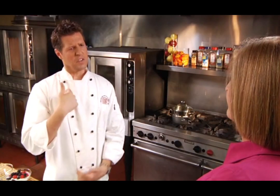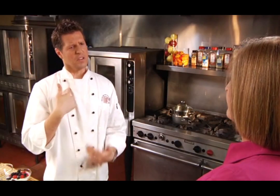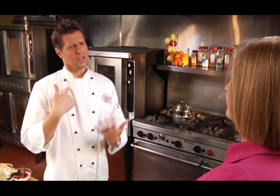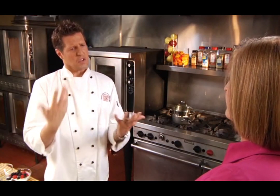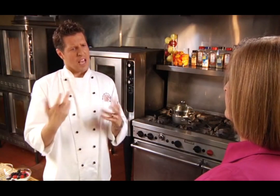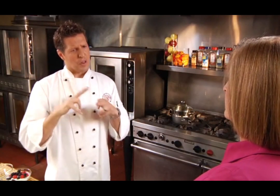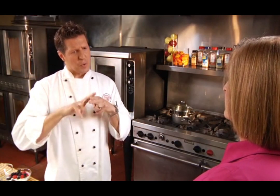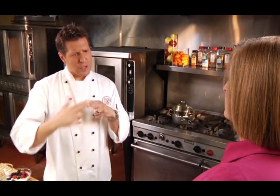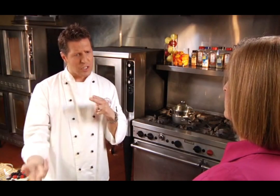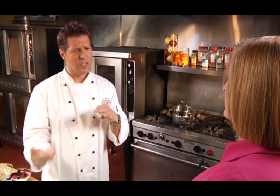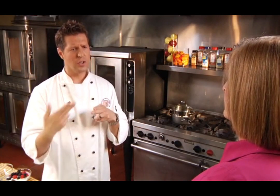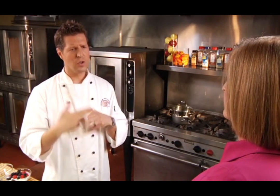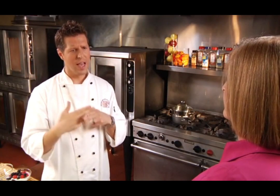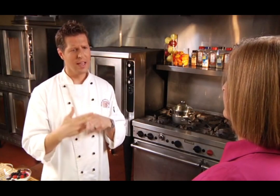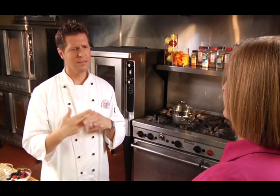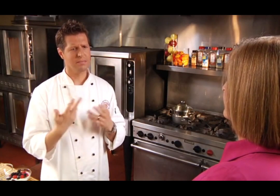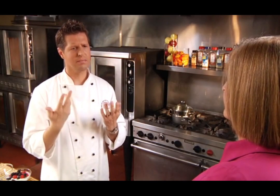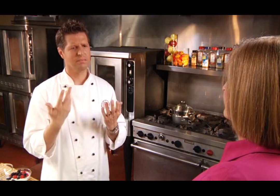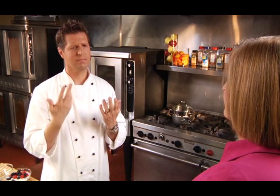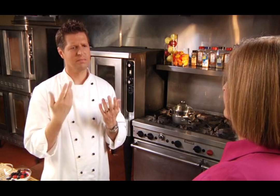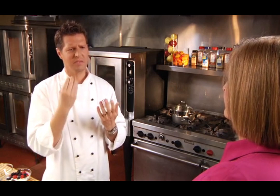How can I plan meals if I want to lose weight?